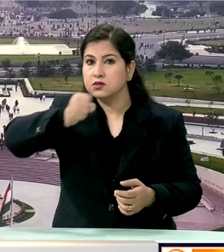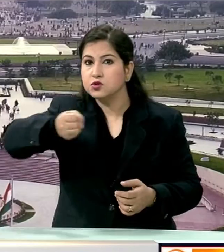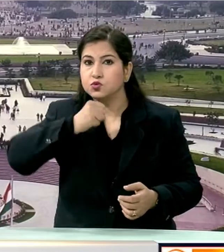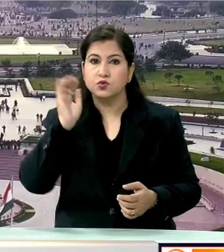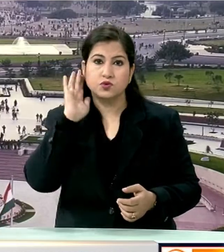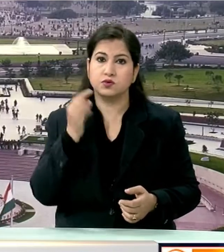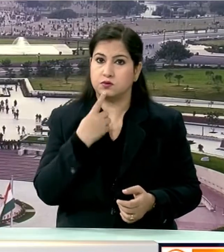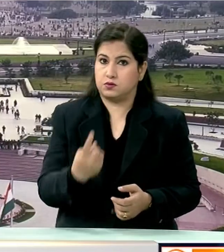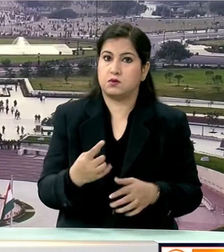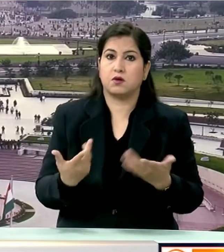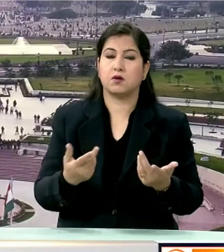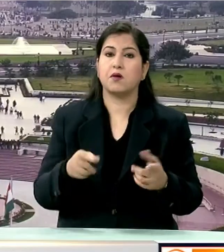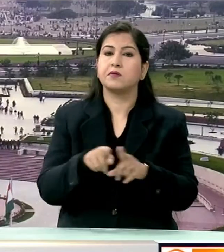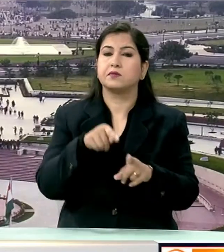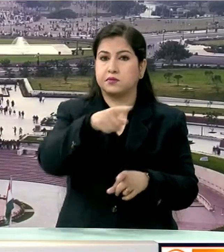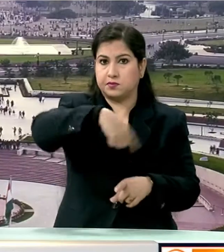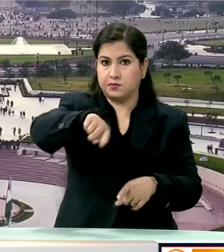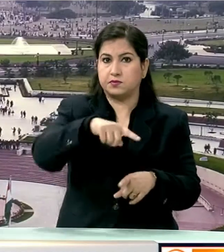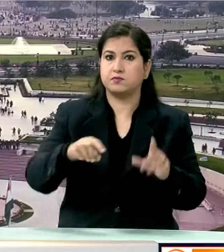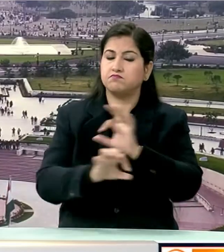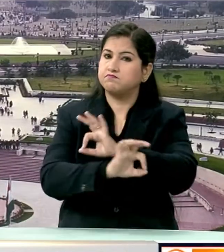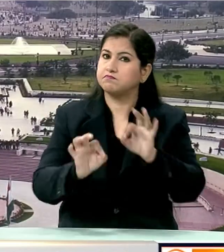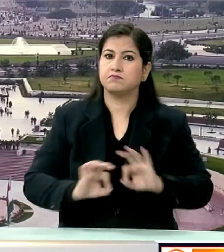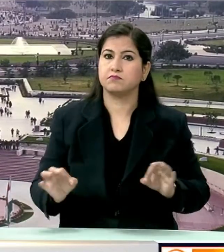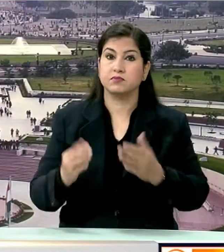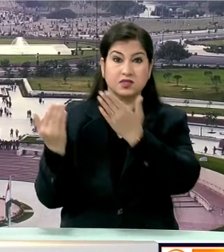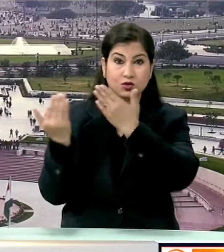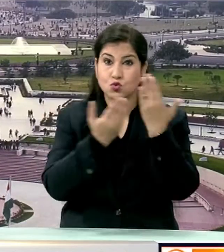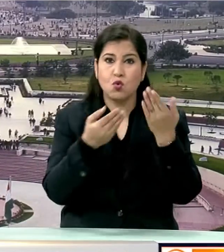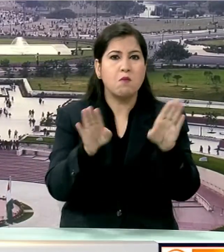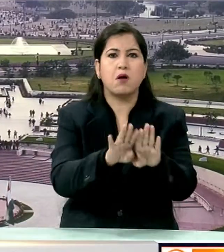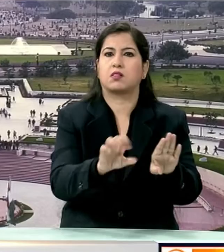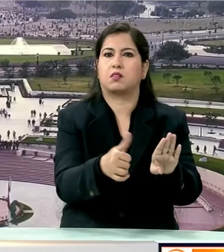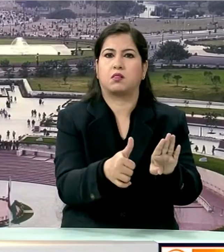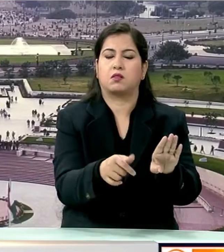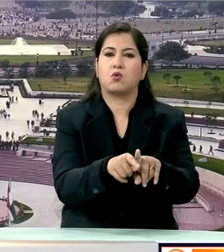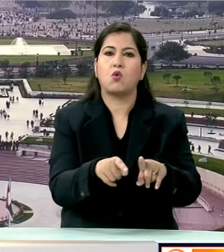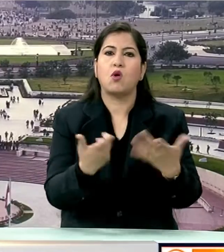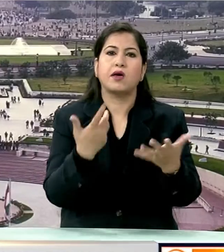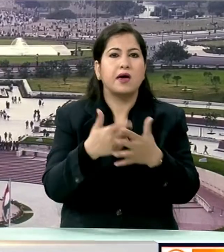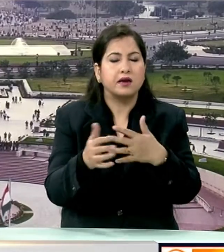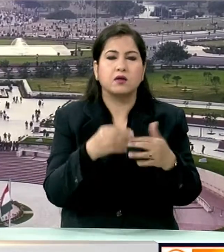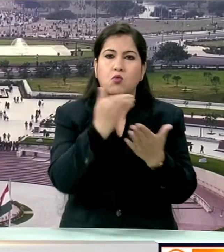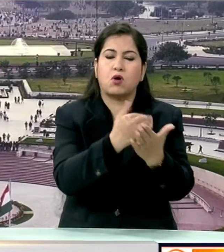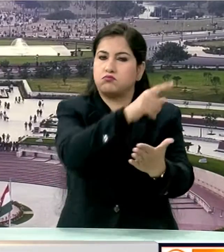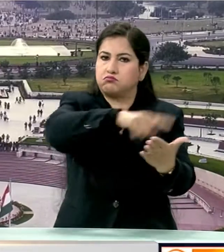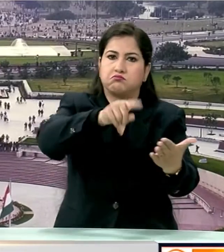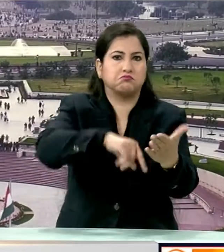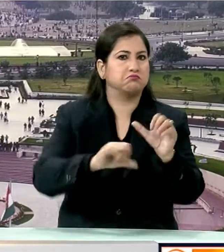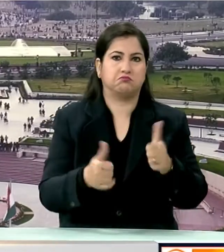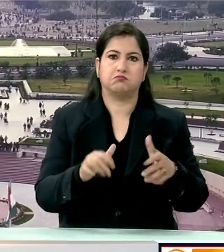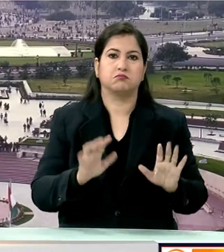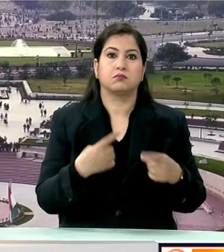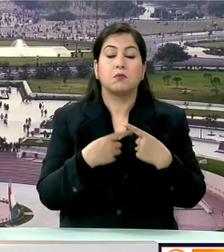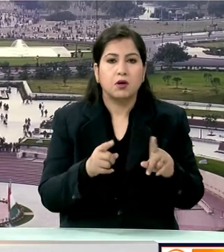news conference that the county was not recommending school closures or cancellation of any events at this point,